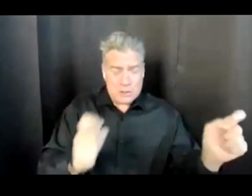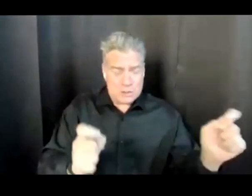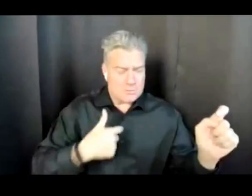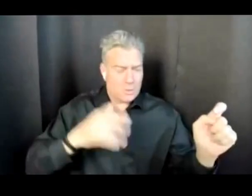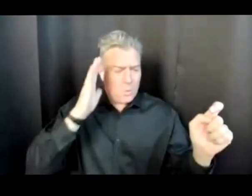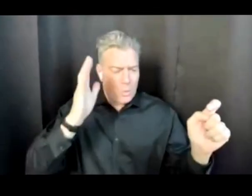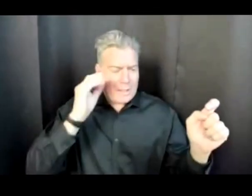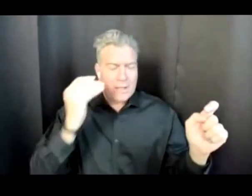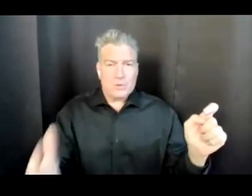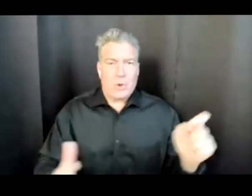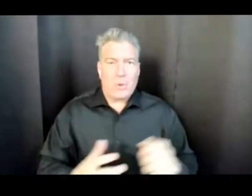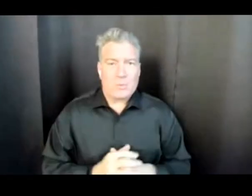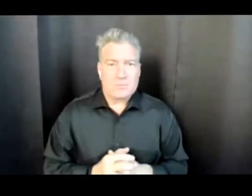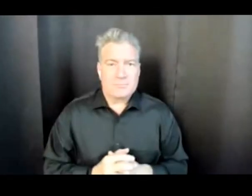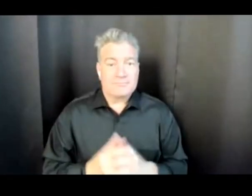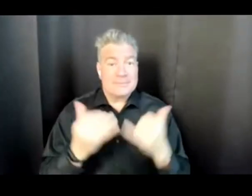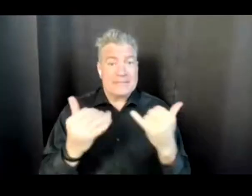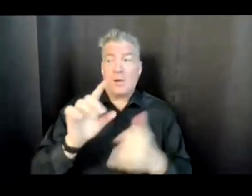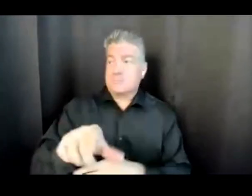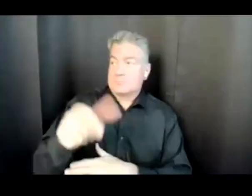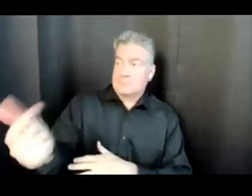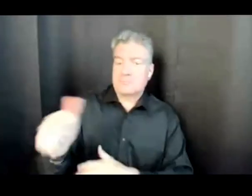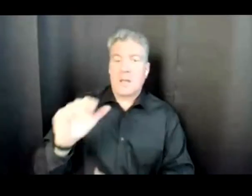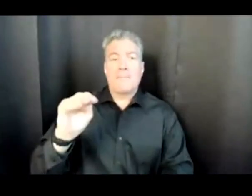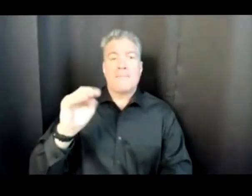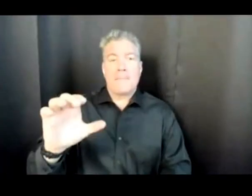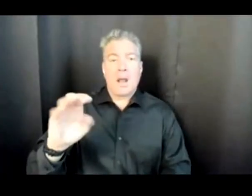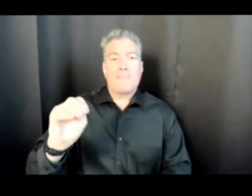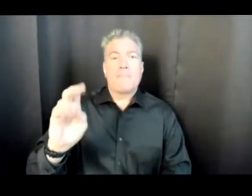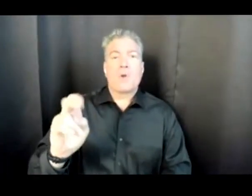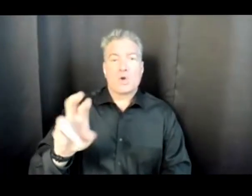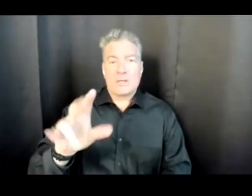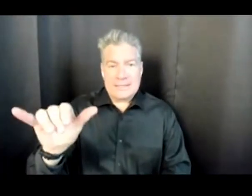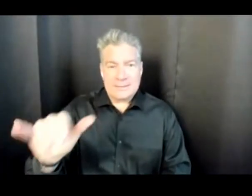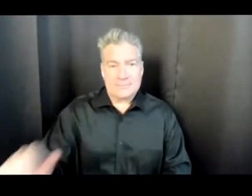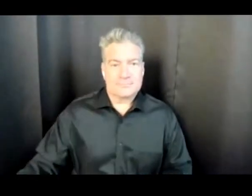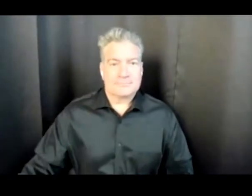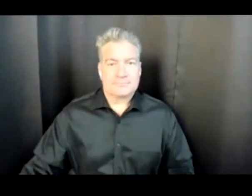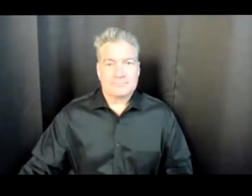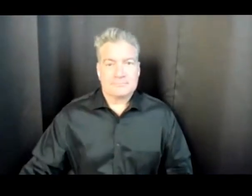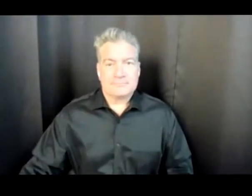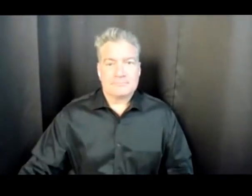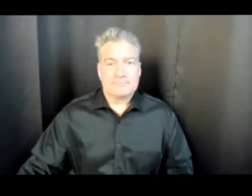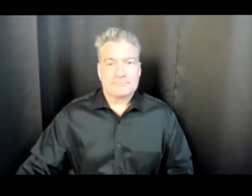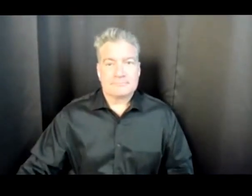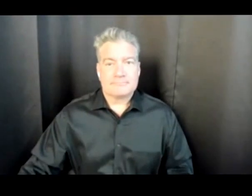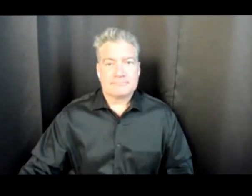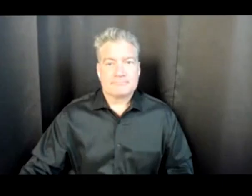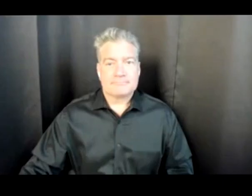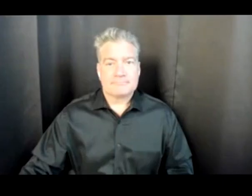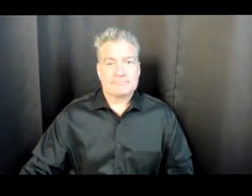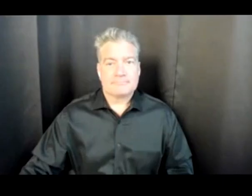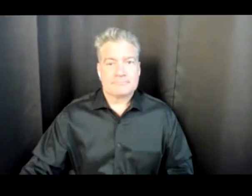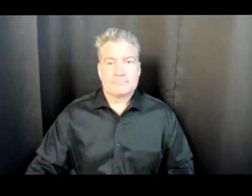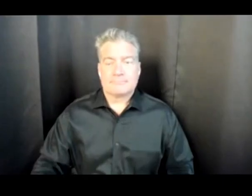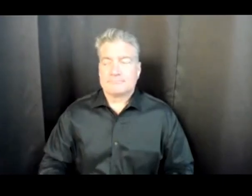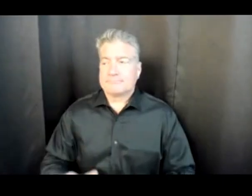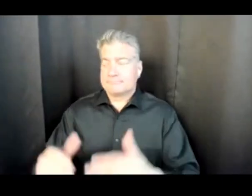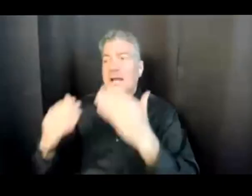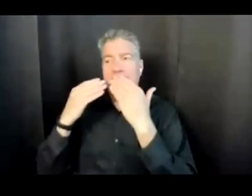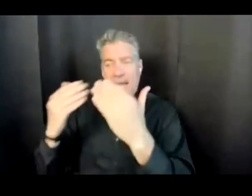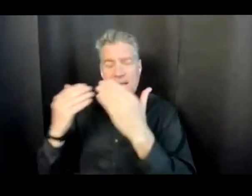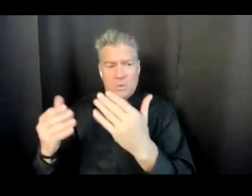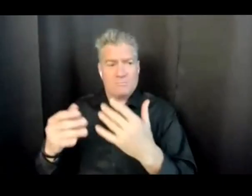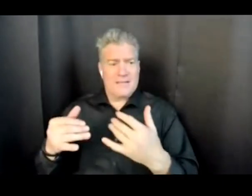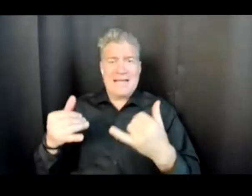And with that, I'll pass it over to Commissioner McMurray. Thank you, Director Lamb. As this winter weather storm is still playing